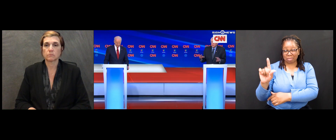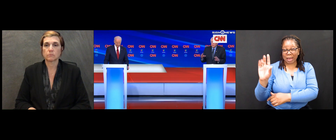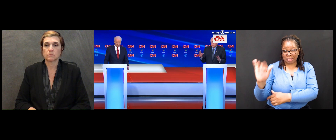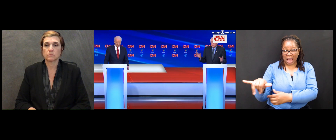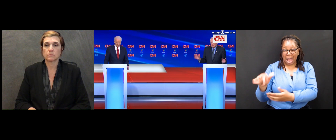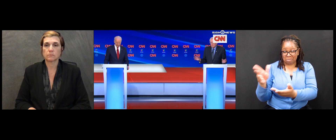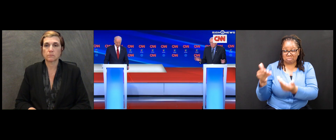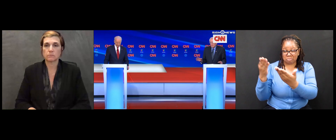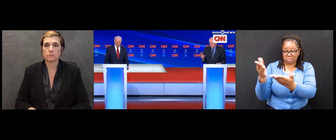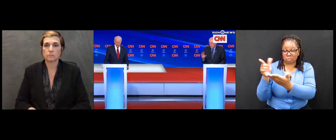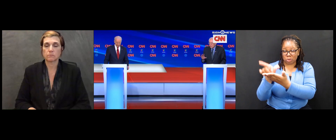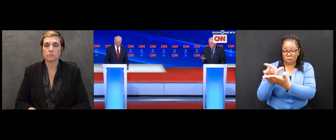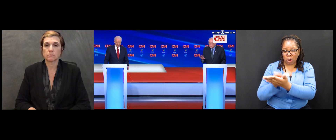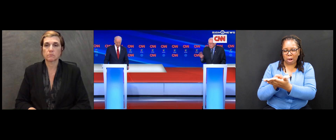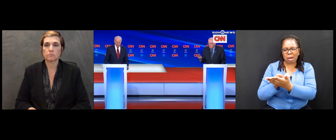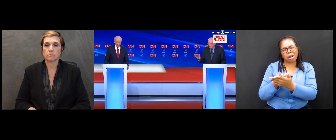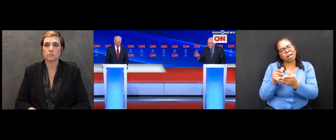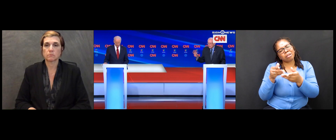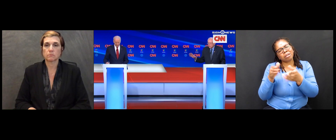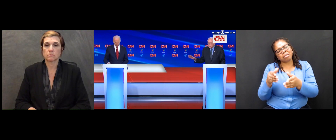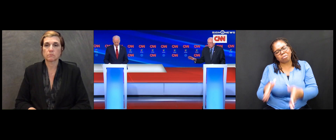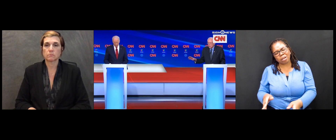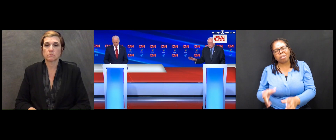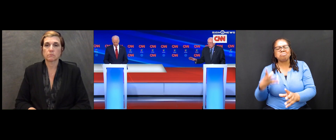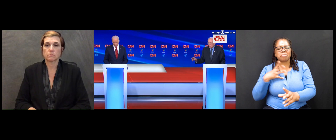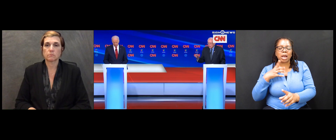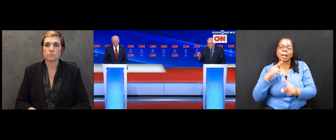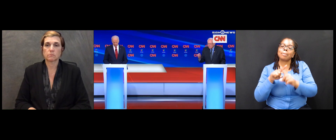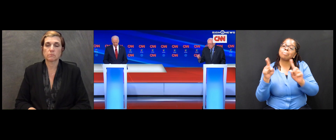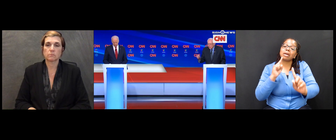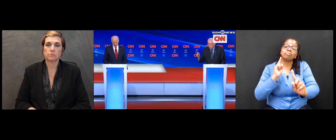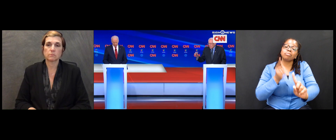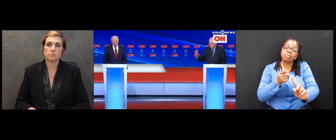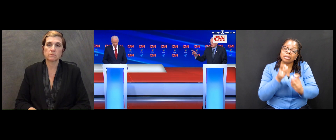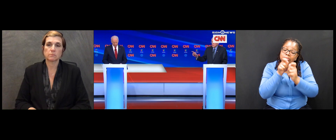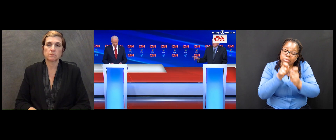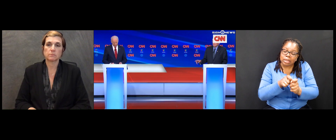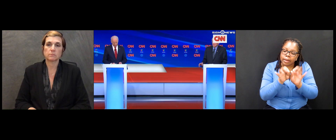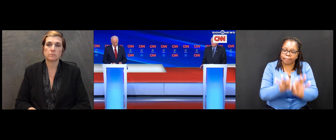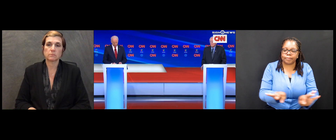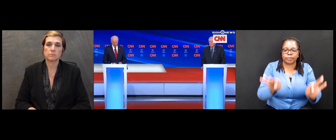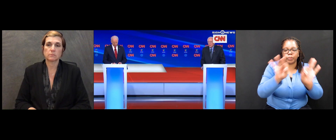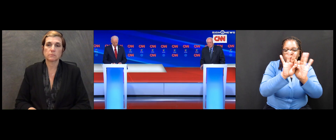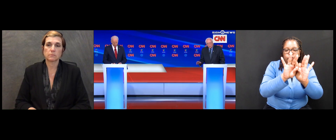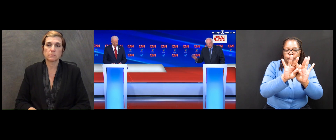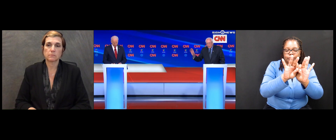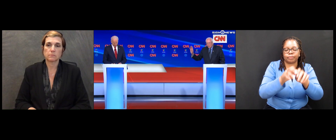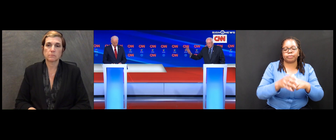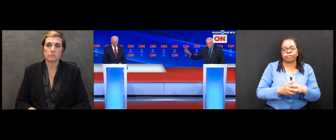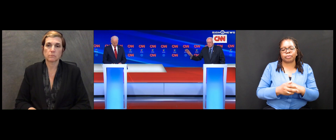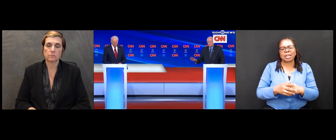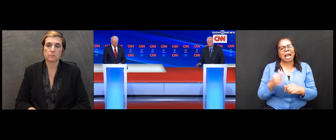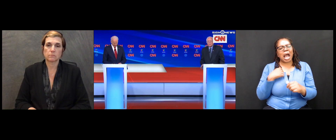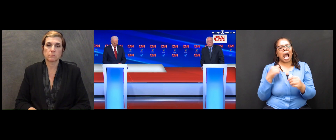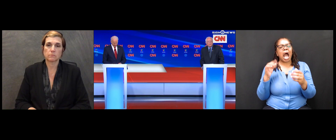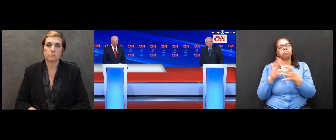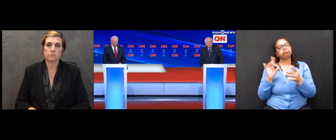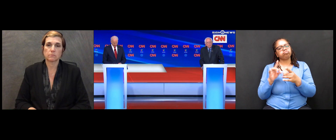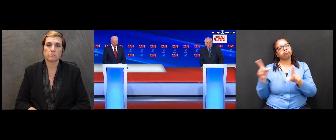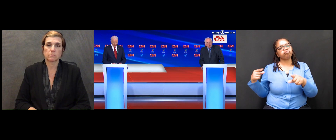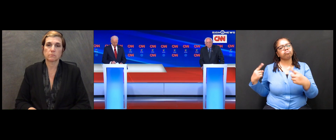things in general terms, but details make a difference. What I have said throughout this campaign, and I don't think I've heard you say this yet,